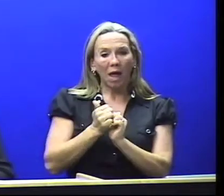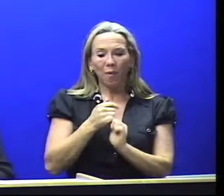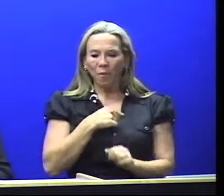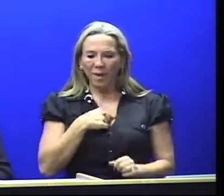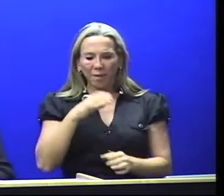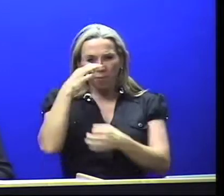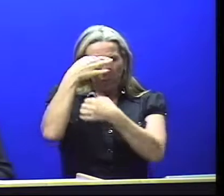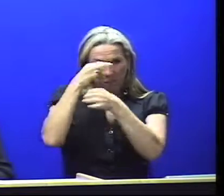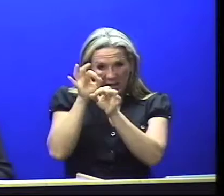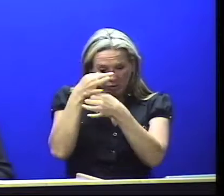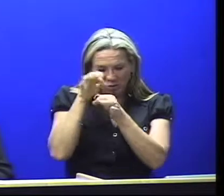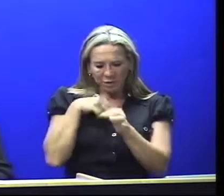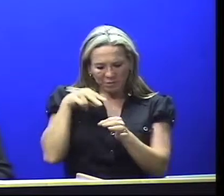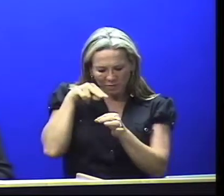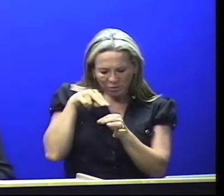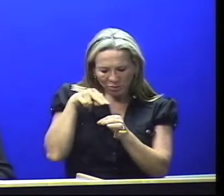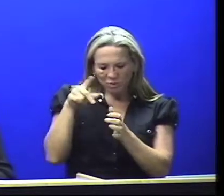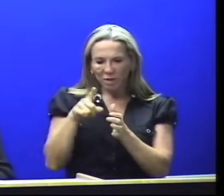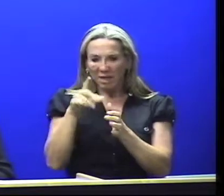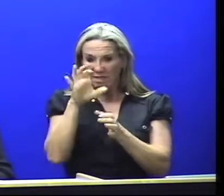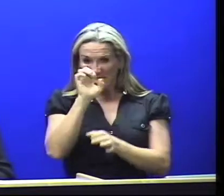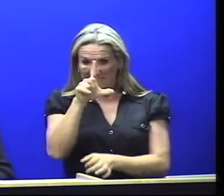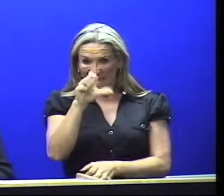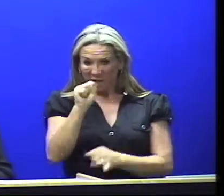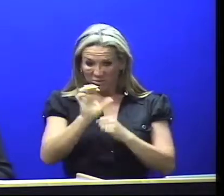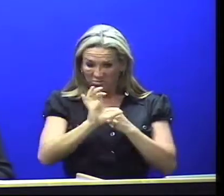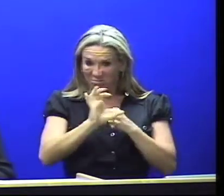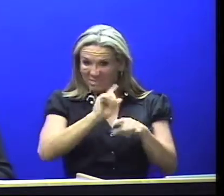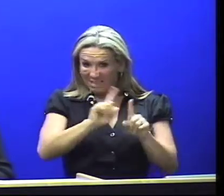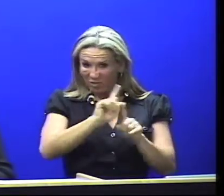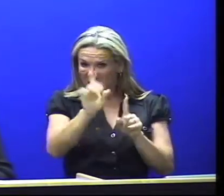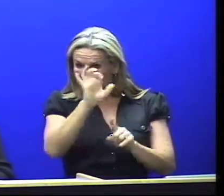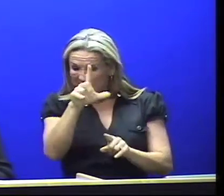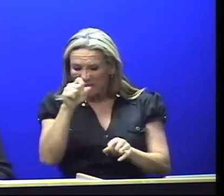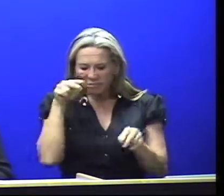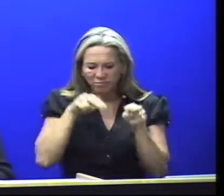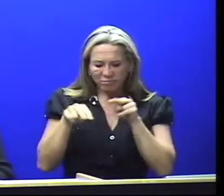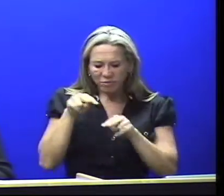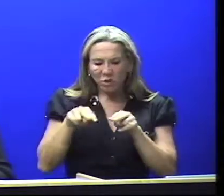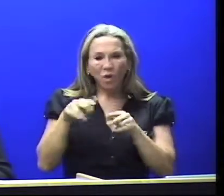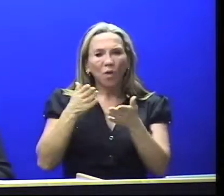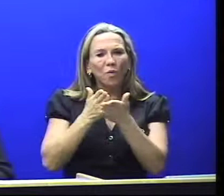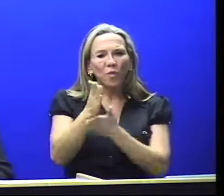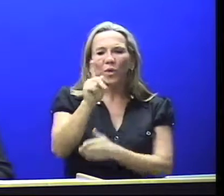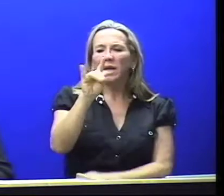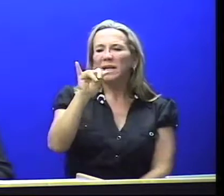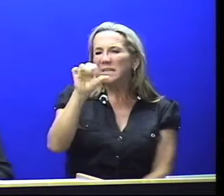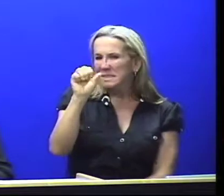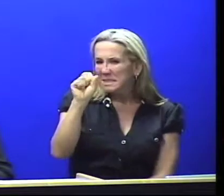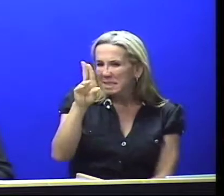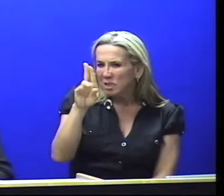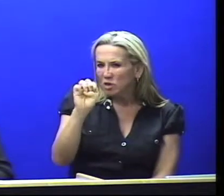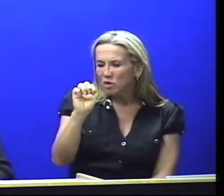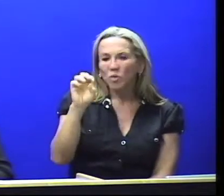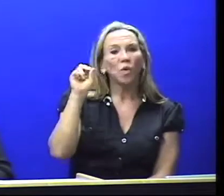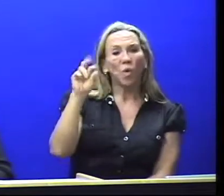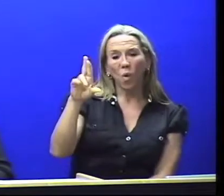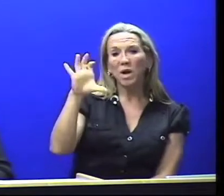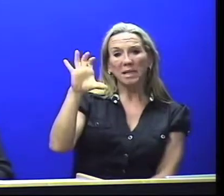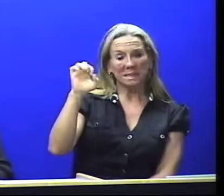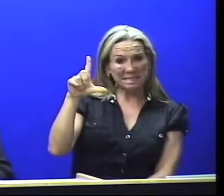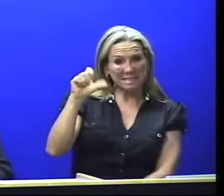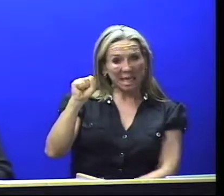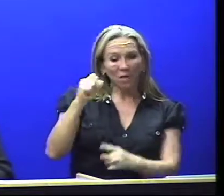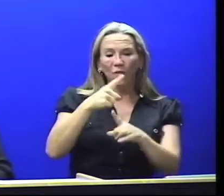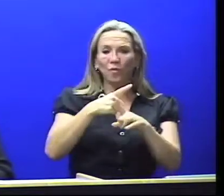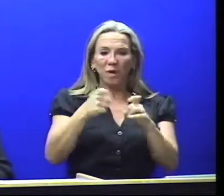cells under a microscope. And so tissue or cells from a person's